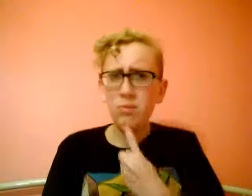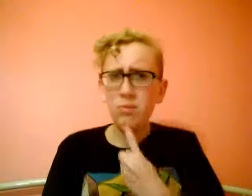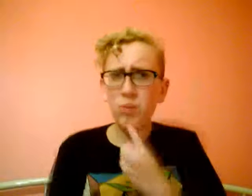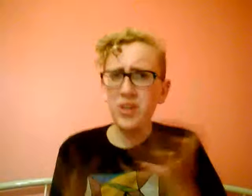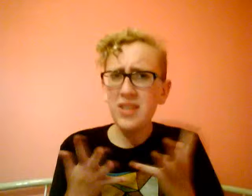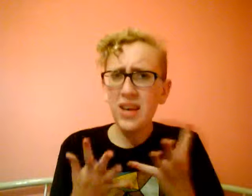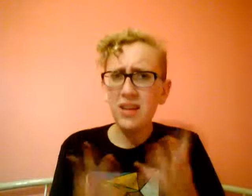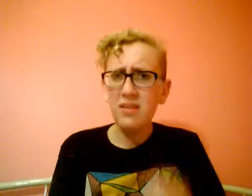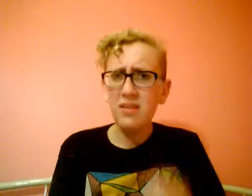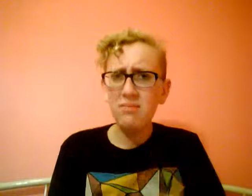14.